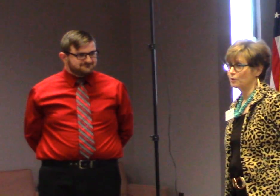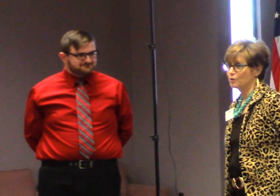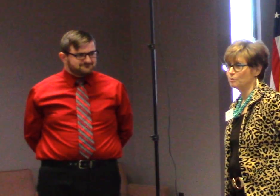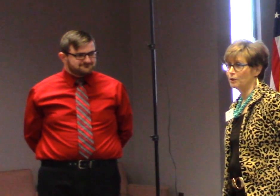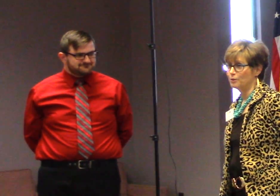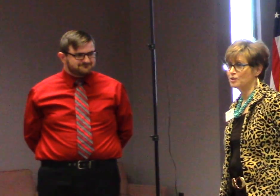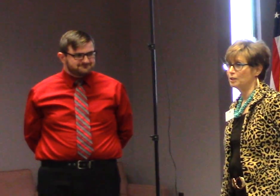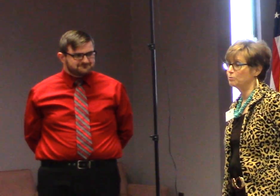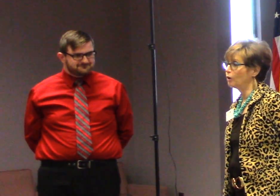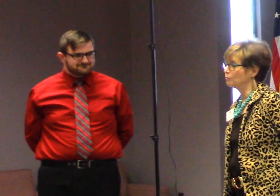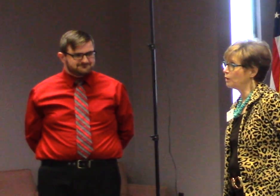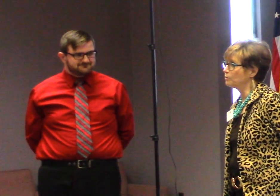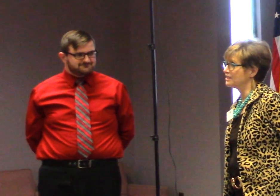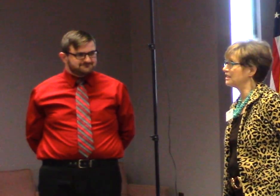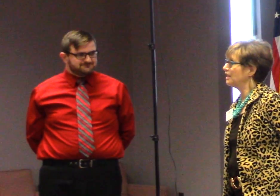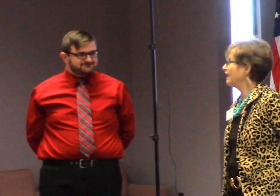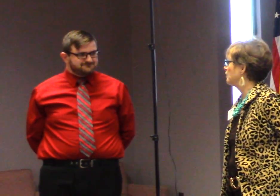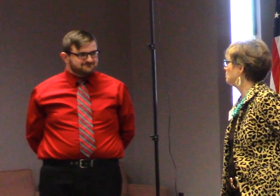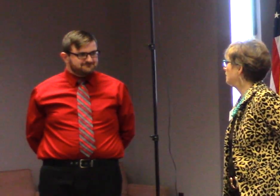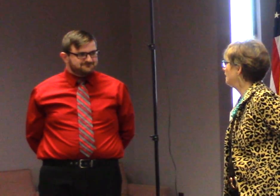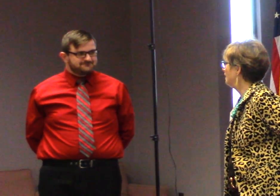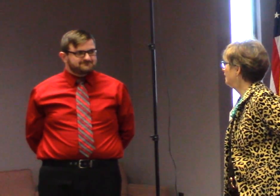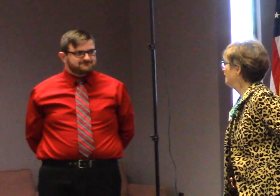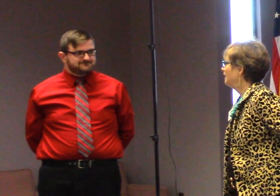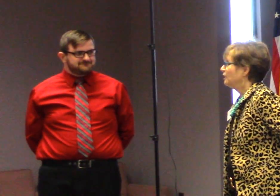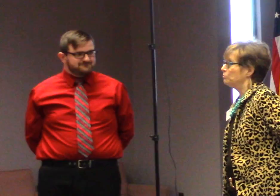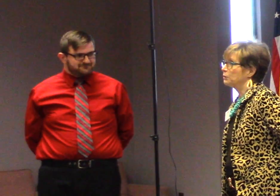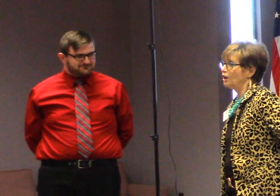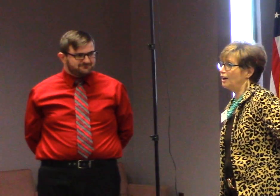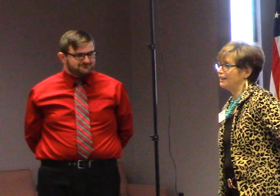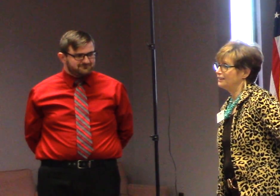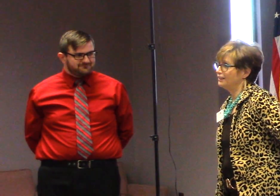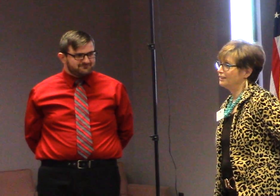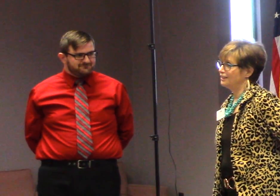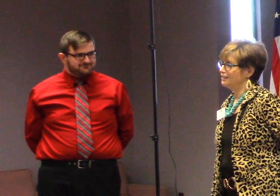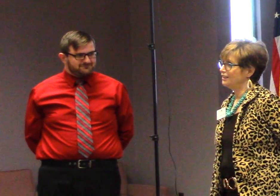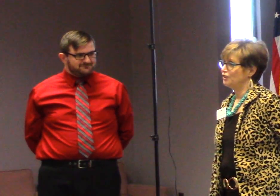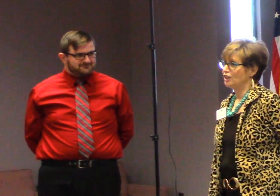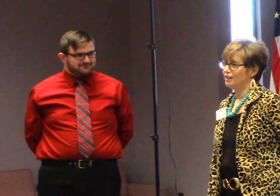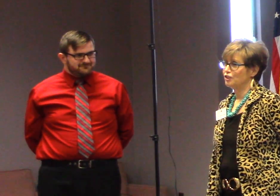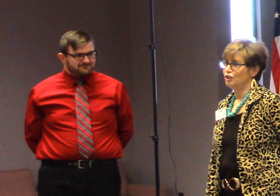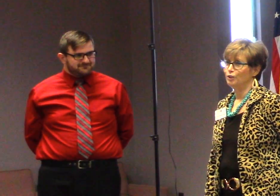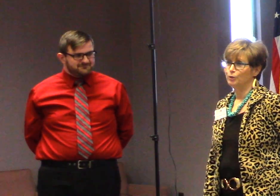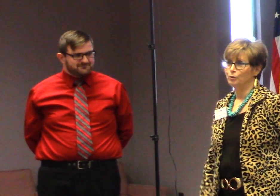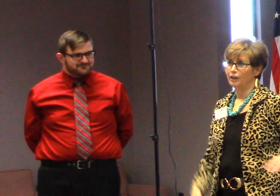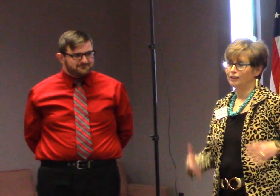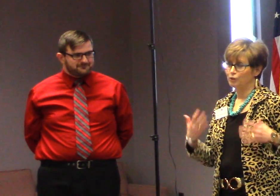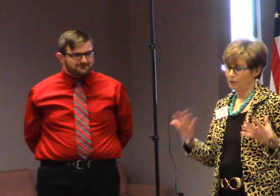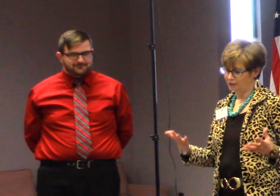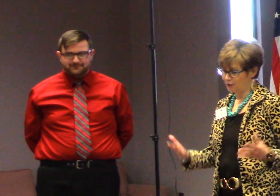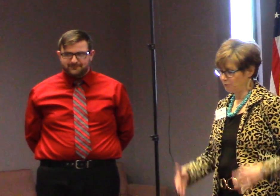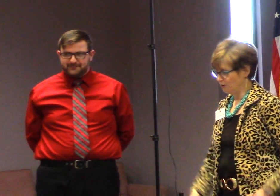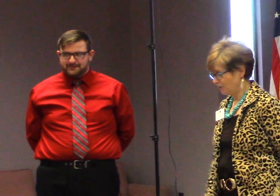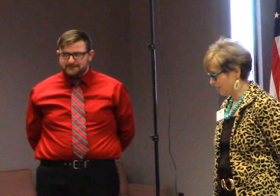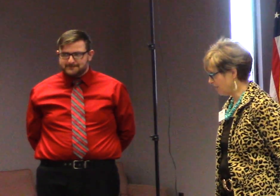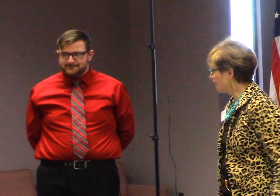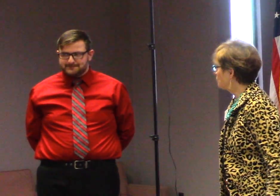research symposium on what was it like to be blind and attending JSU and doing a community